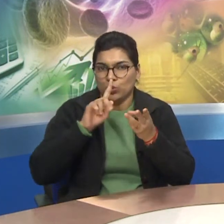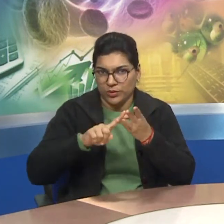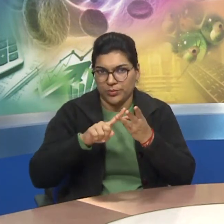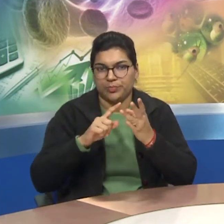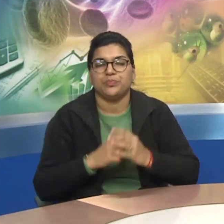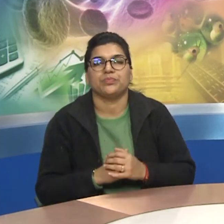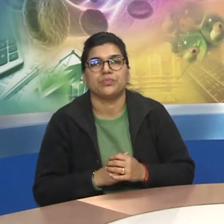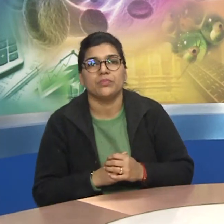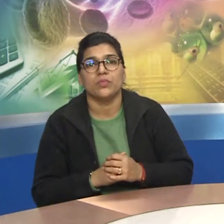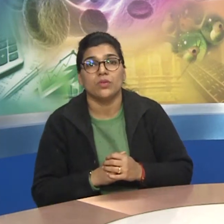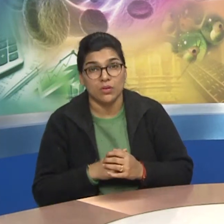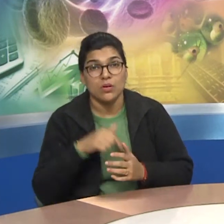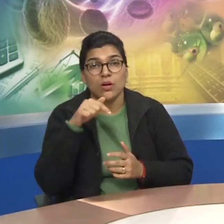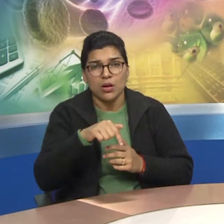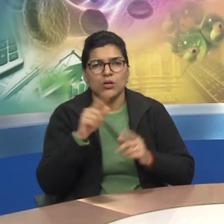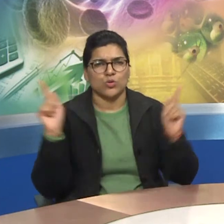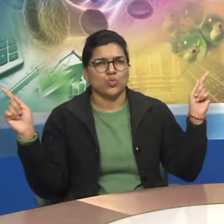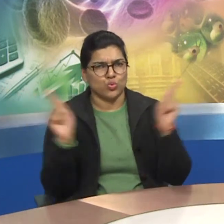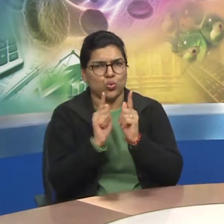on 5th June.